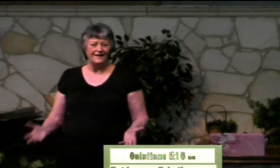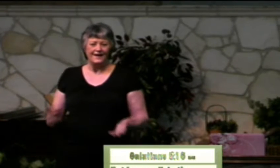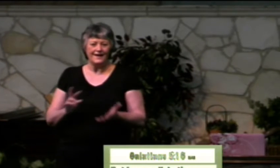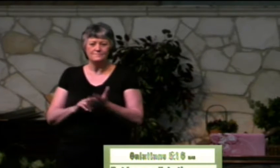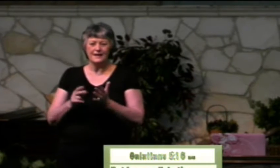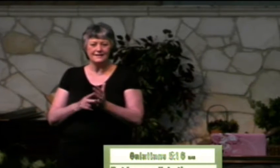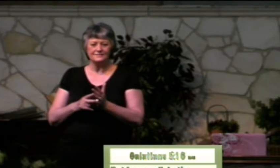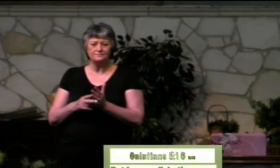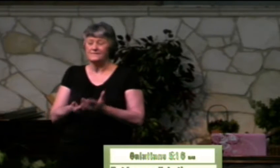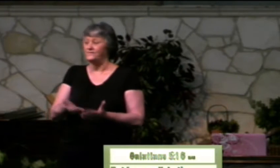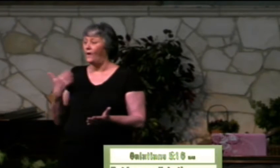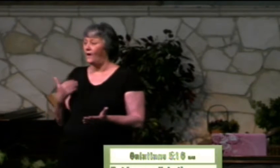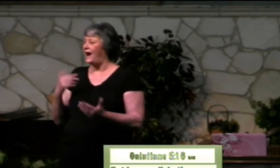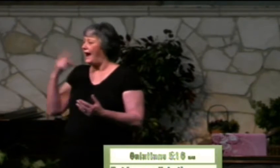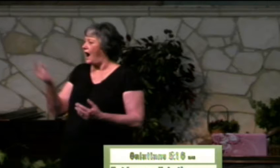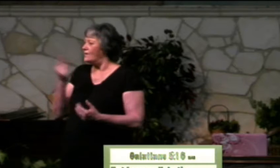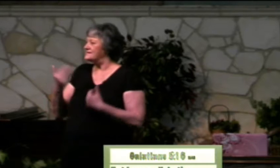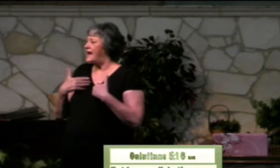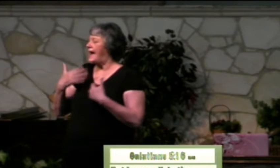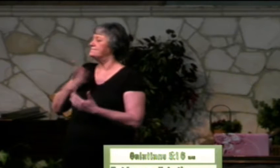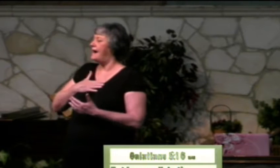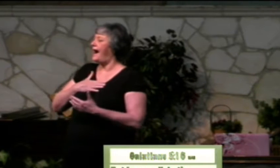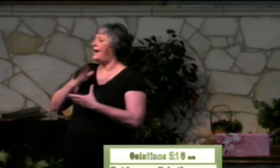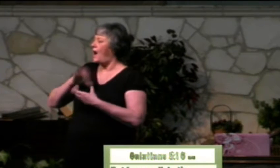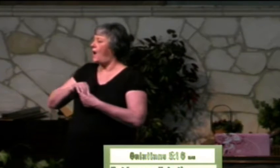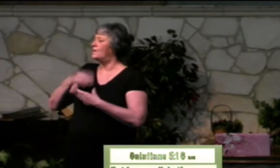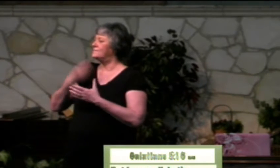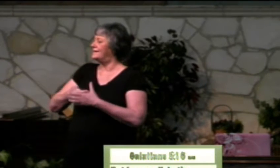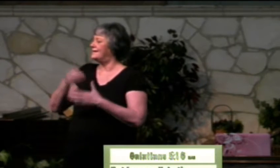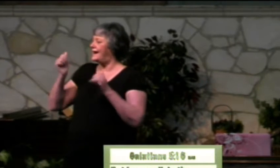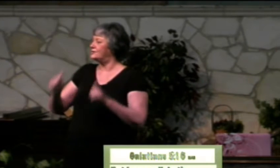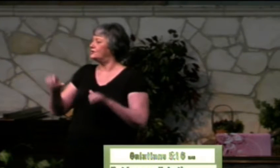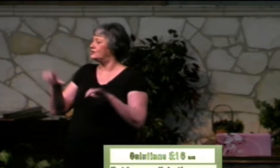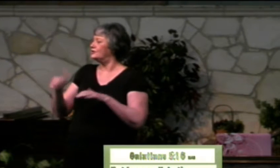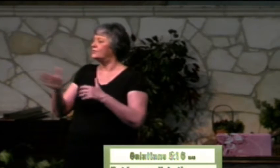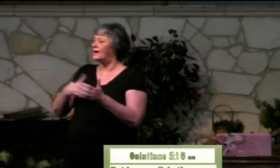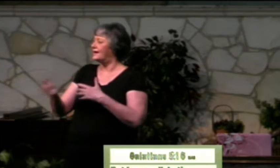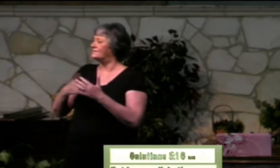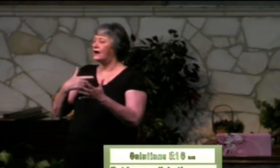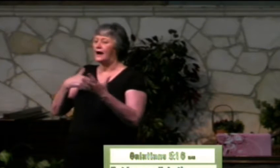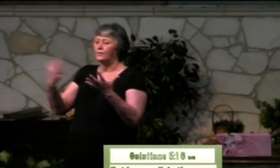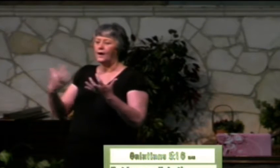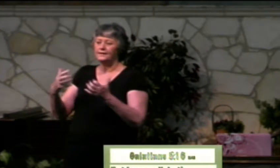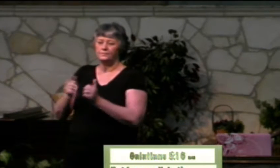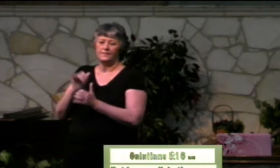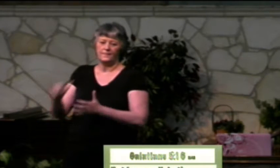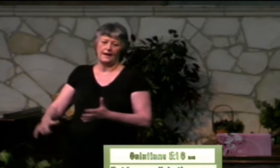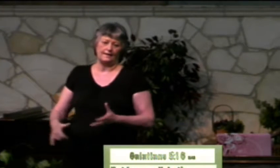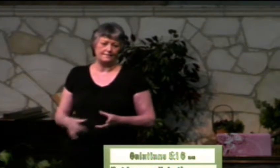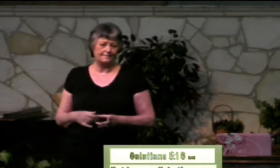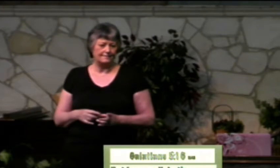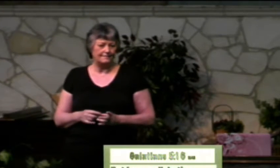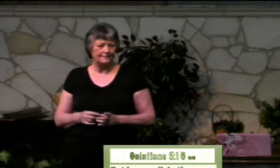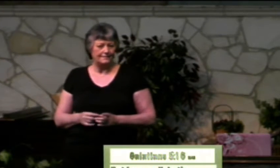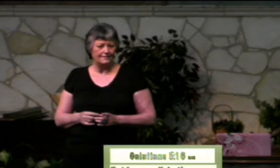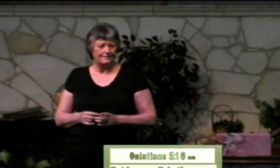It meant before I always had my own money, I could do whatever I wanted with that.